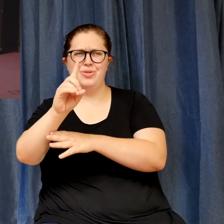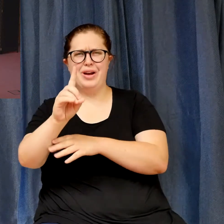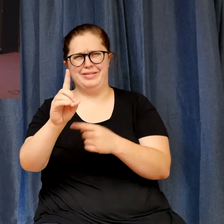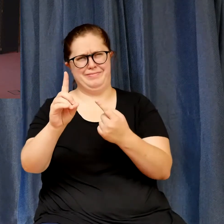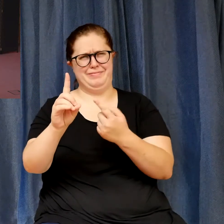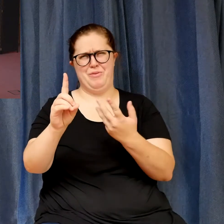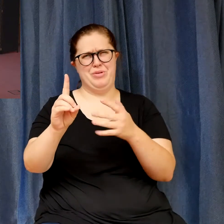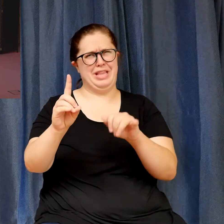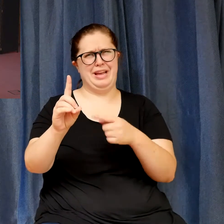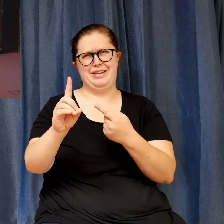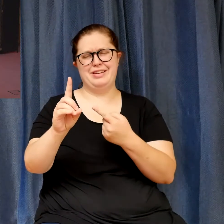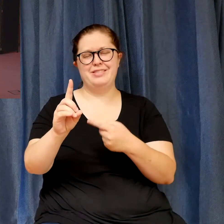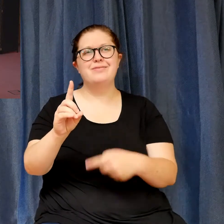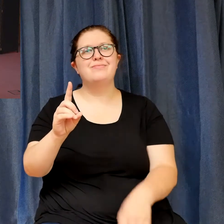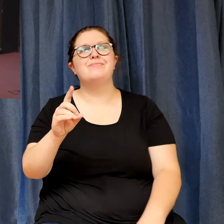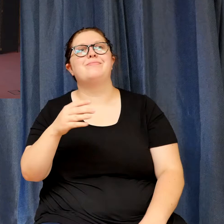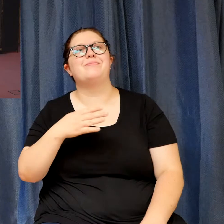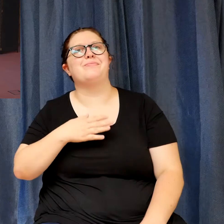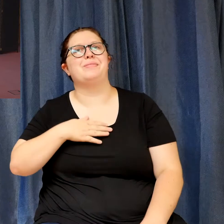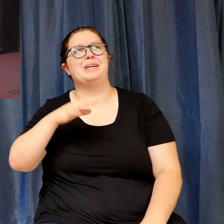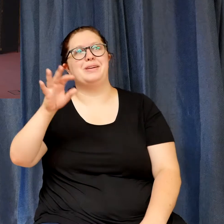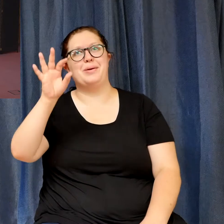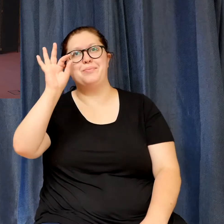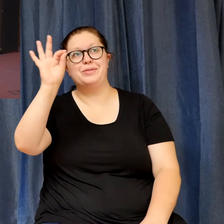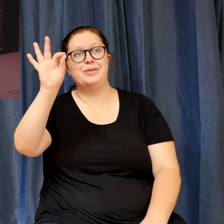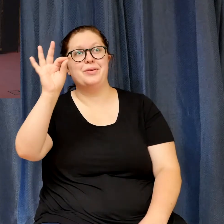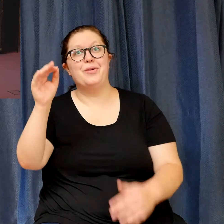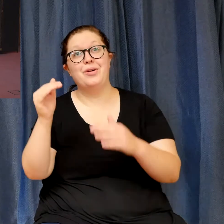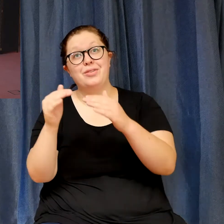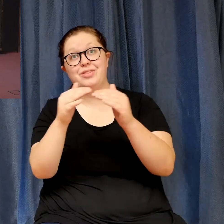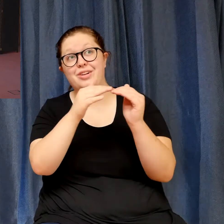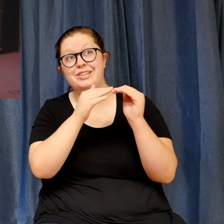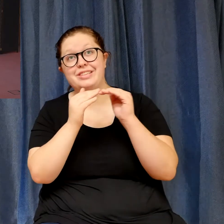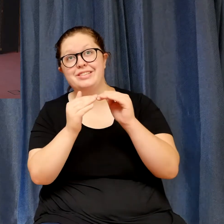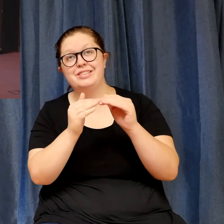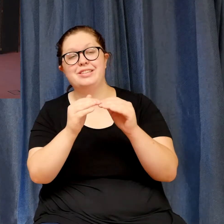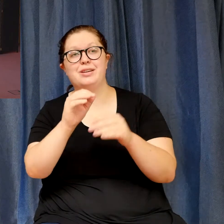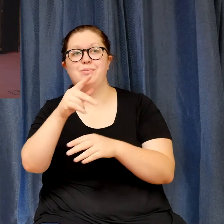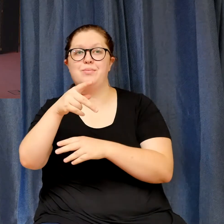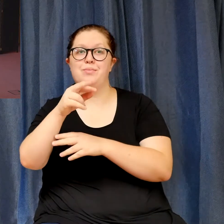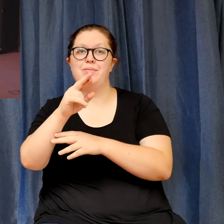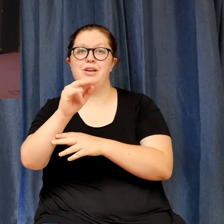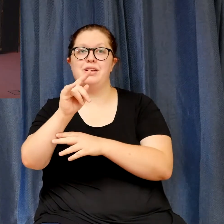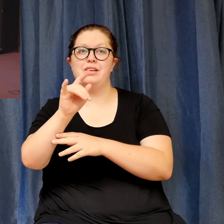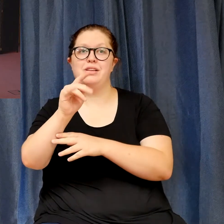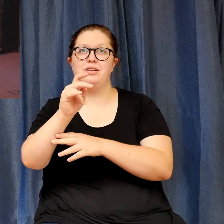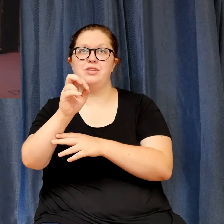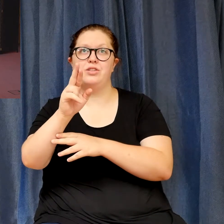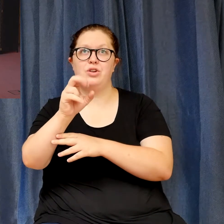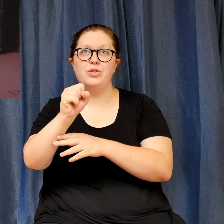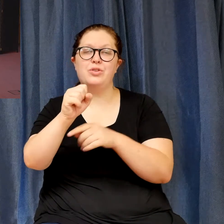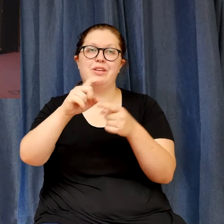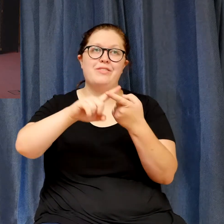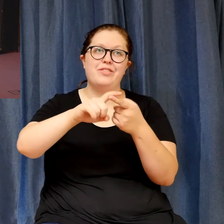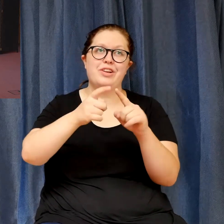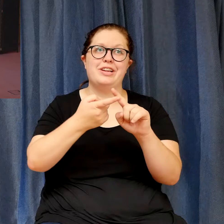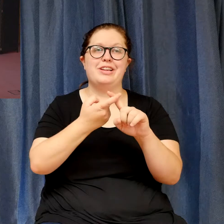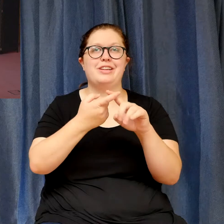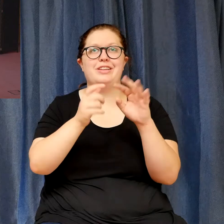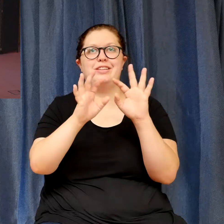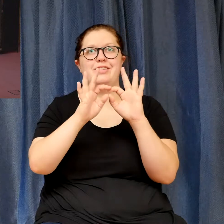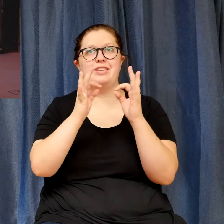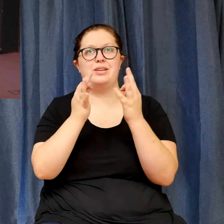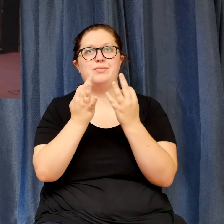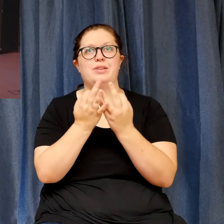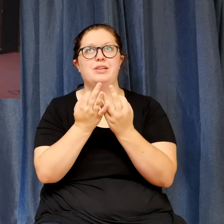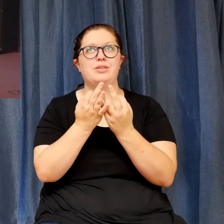squad, who is that? Well, that's all my ministerial colleagues, my practitioners, my friends, my family that I